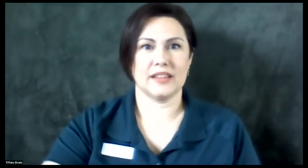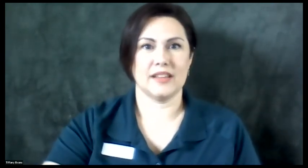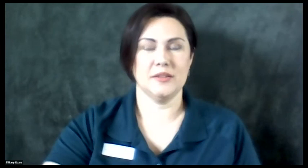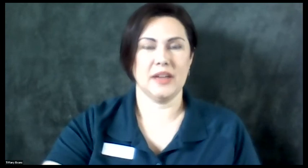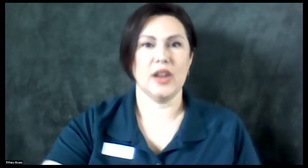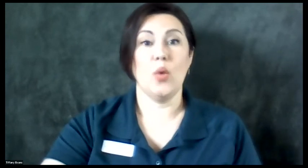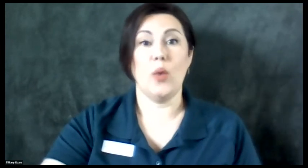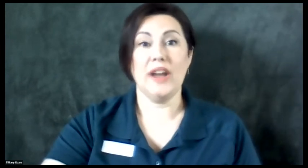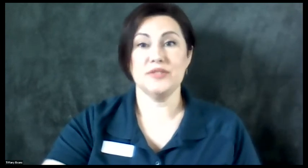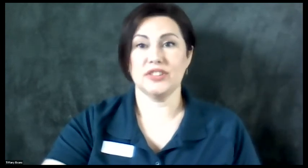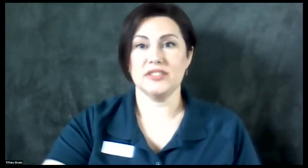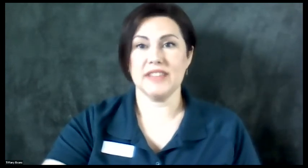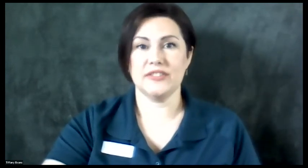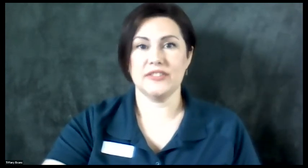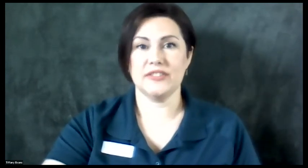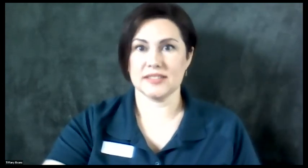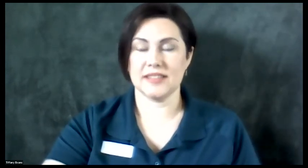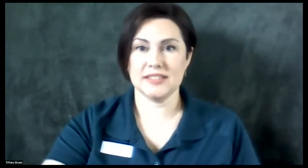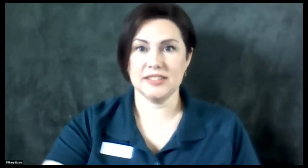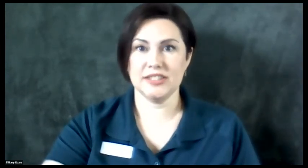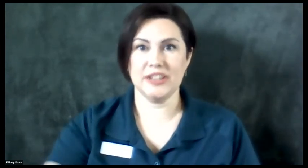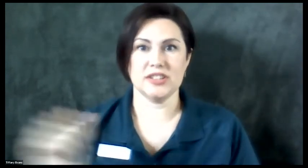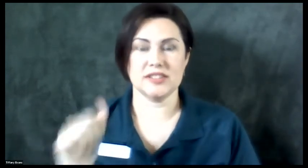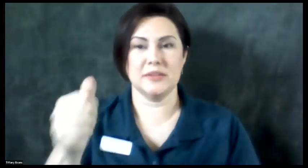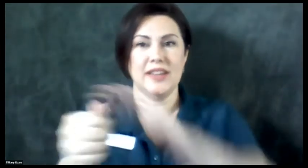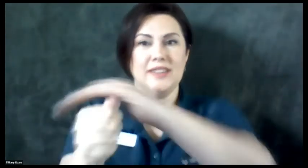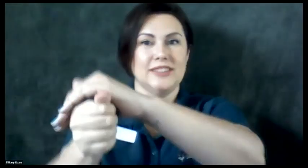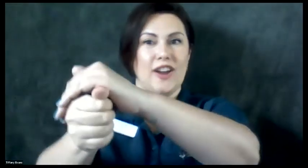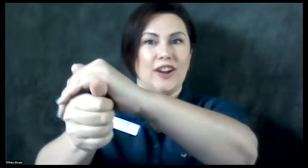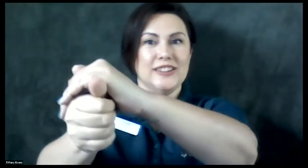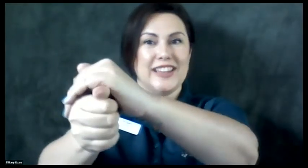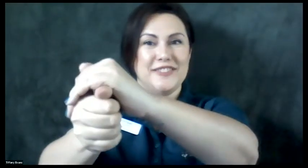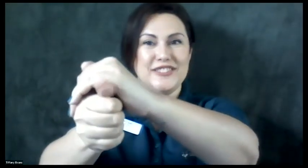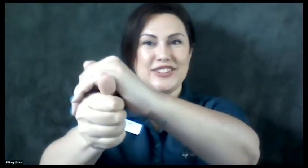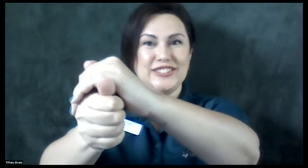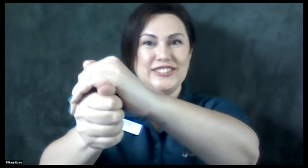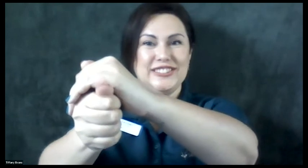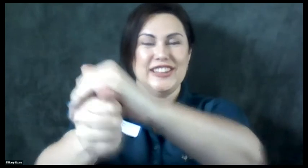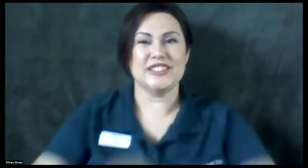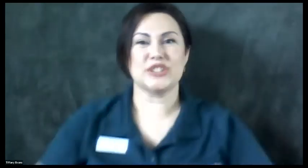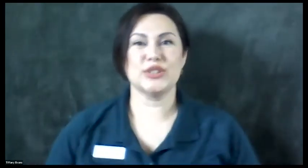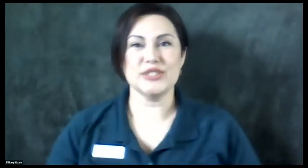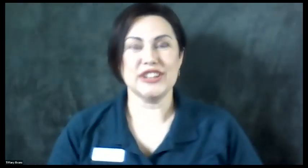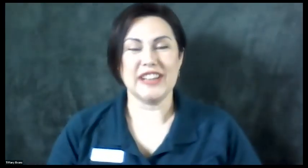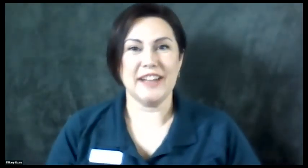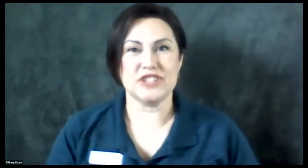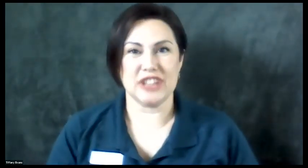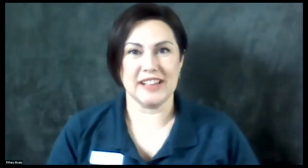Okay, why do turtles have shells? That's a good question. So again, our sign for turtle. Turtles are going to have shells